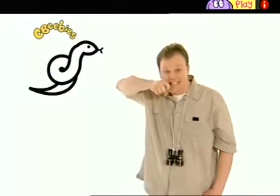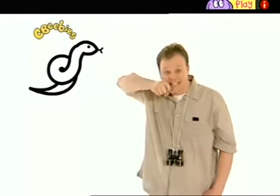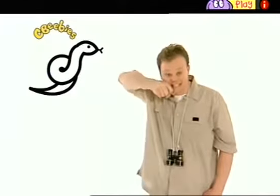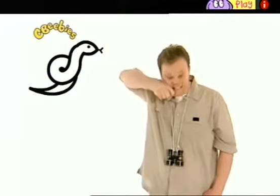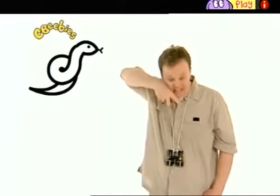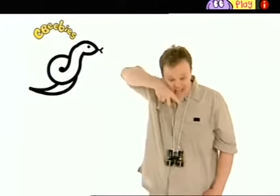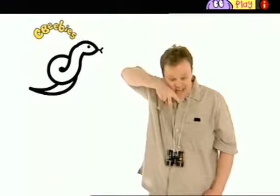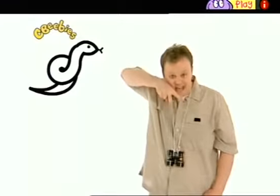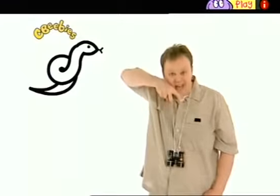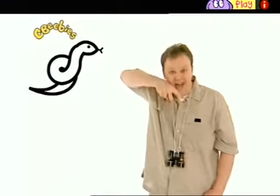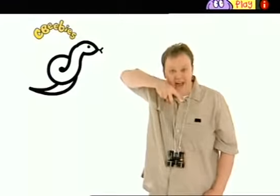snake.